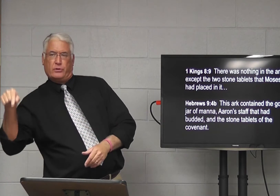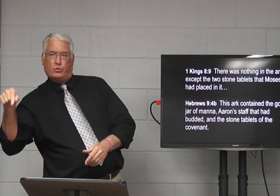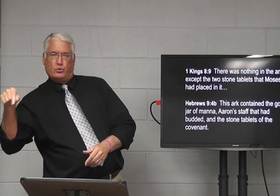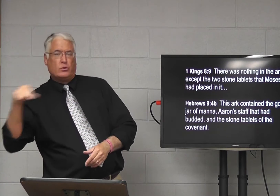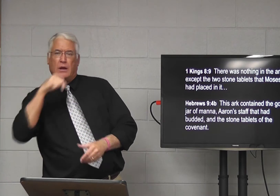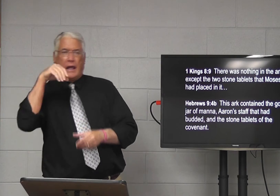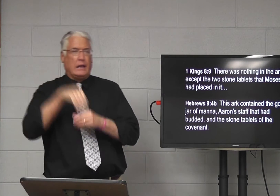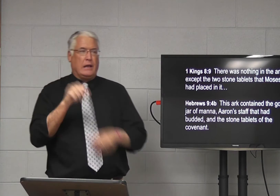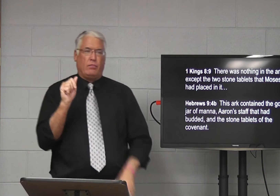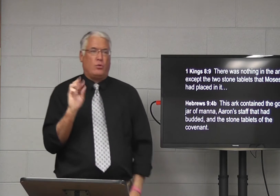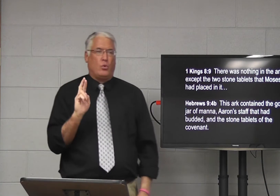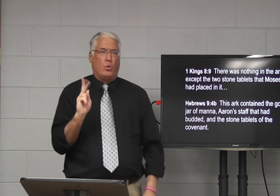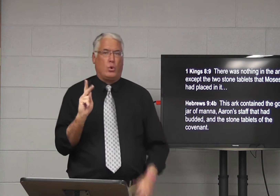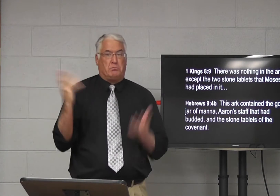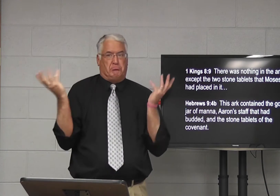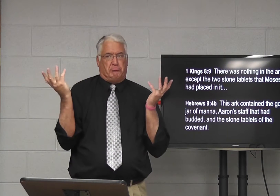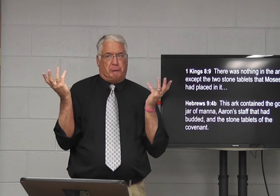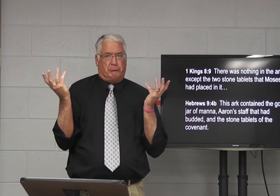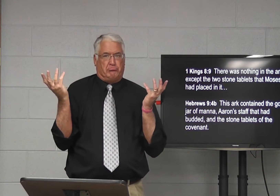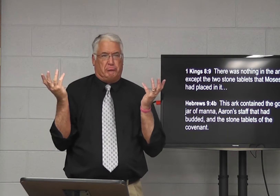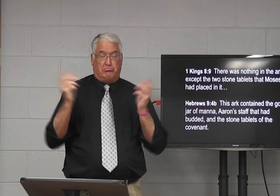That it's outside the ark.